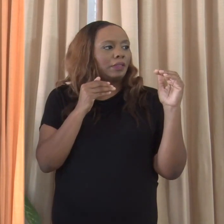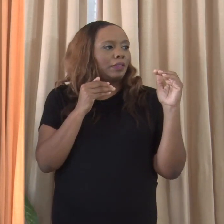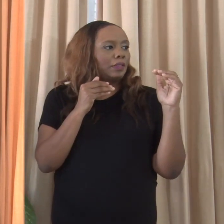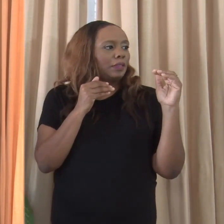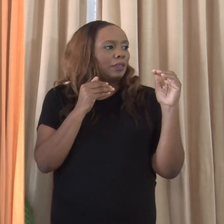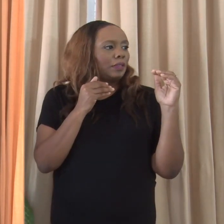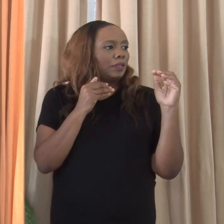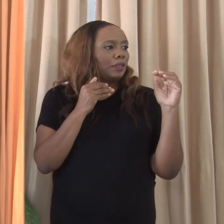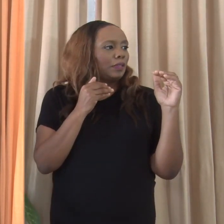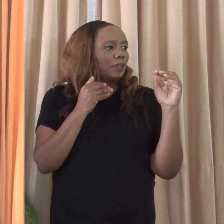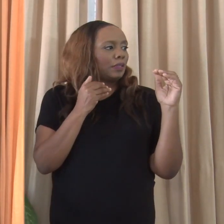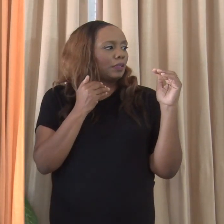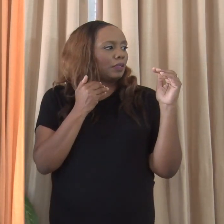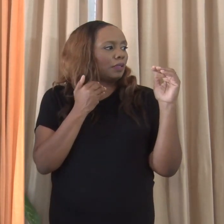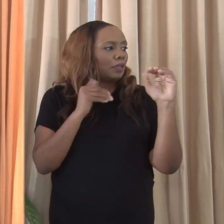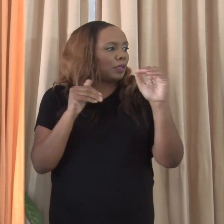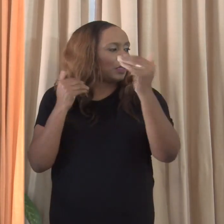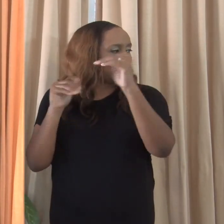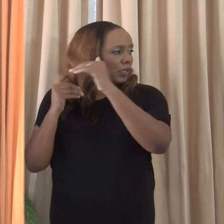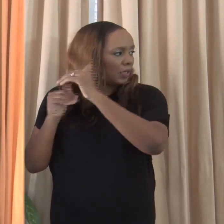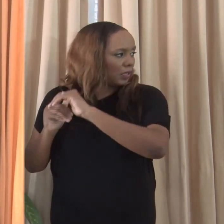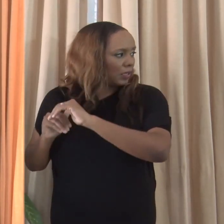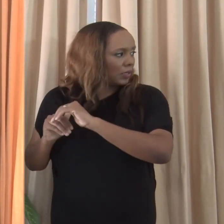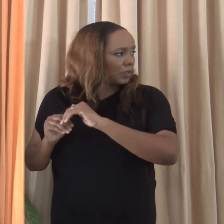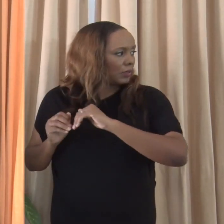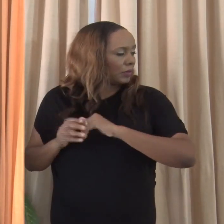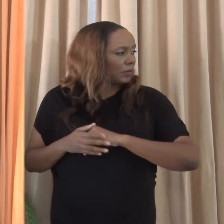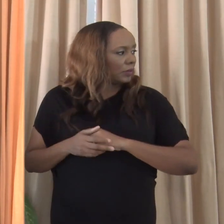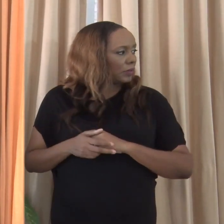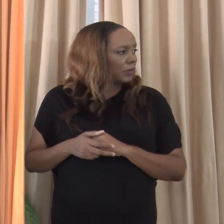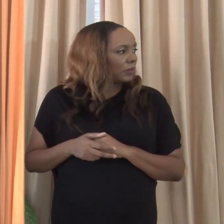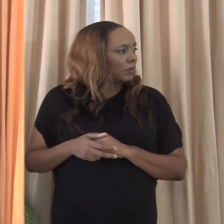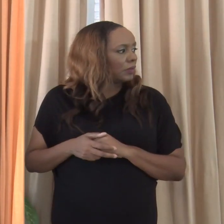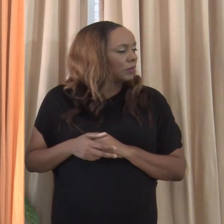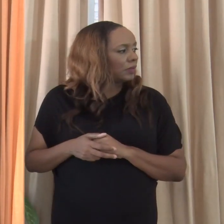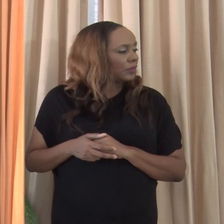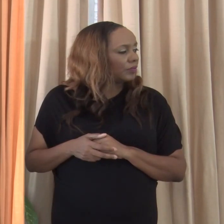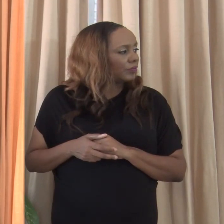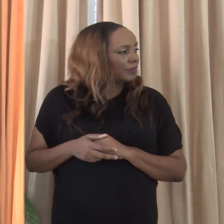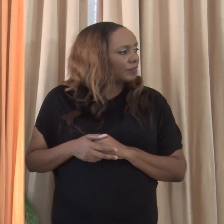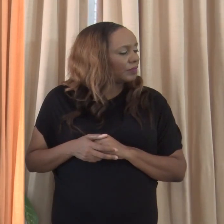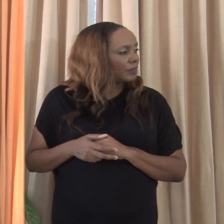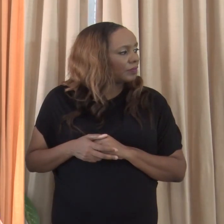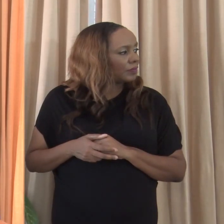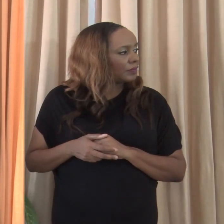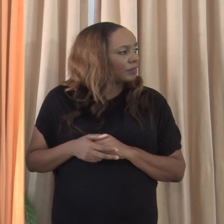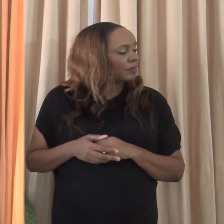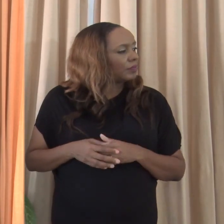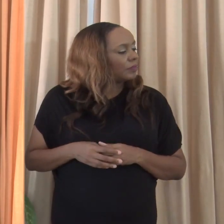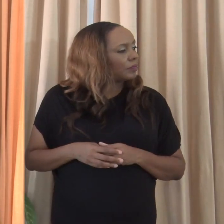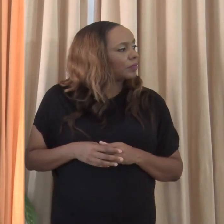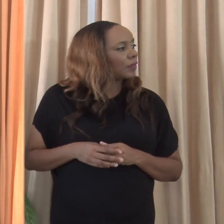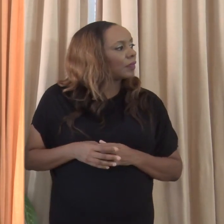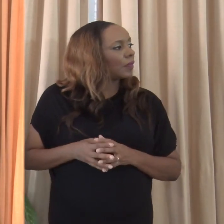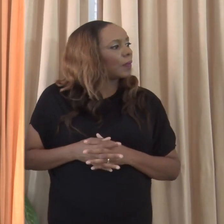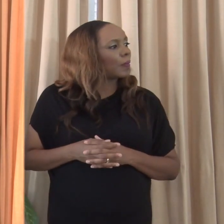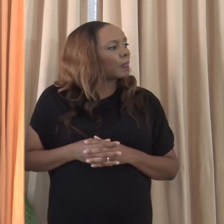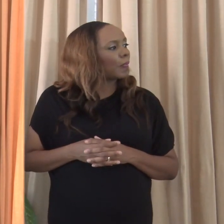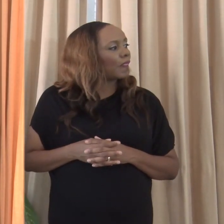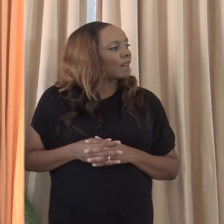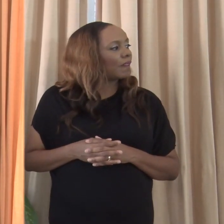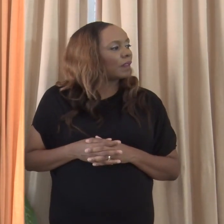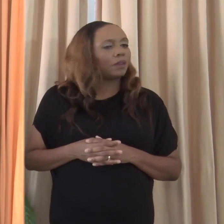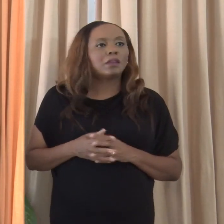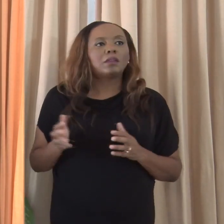part of tourism activities, what is the next step forward regarding the proposed construction